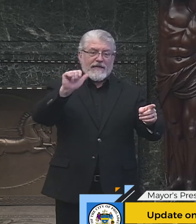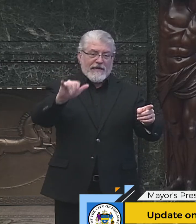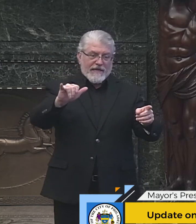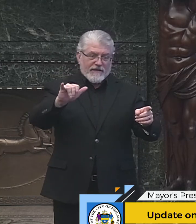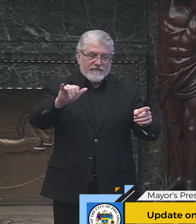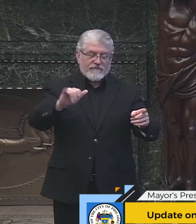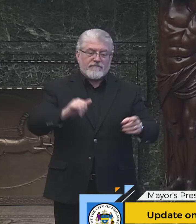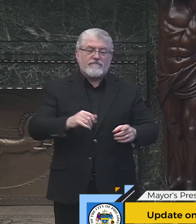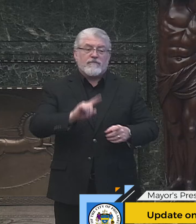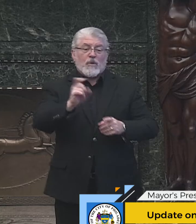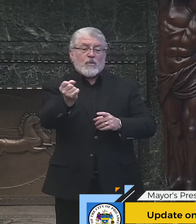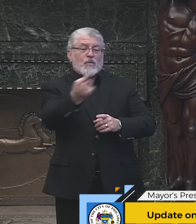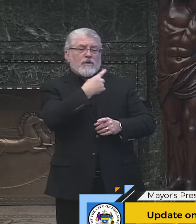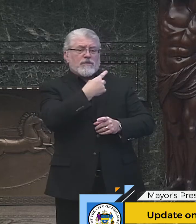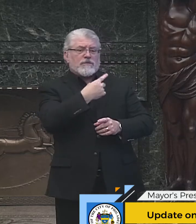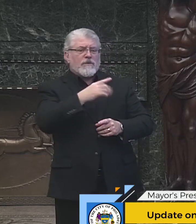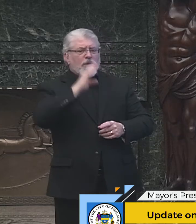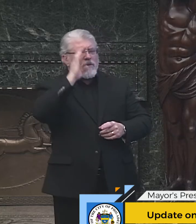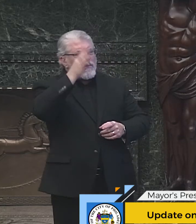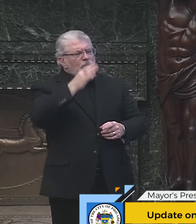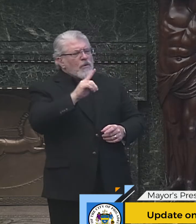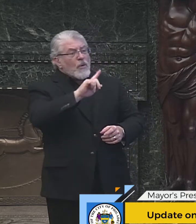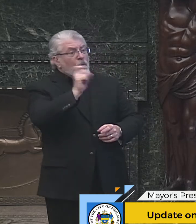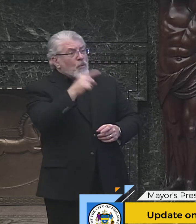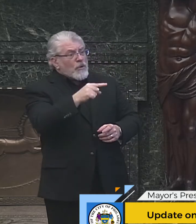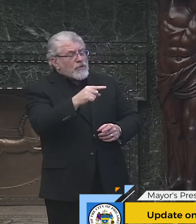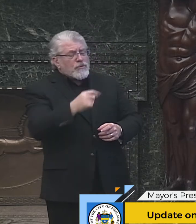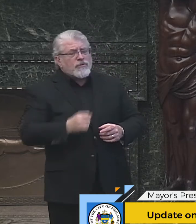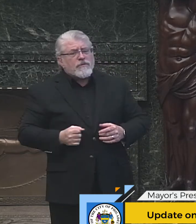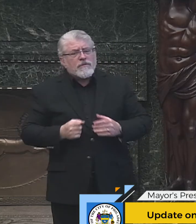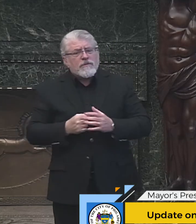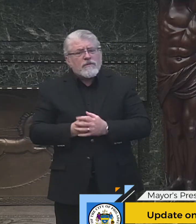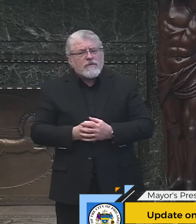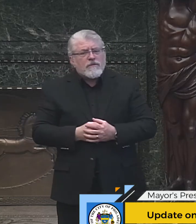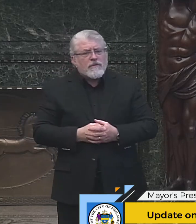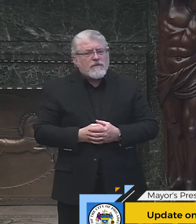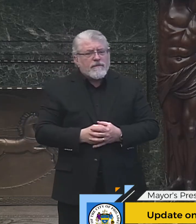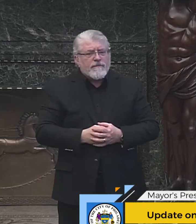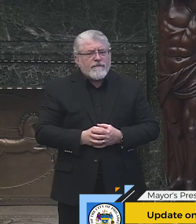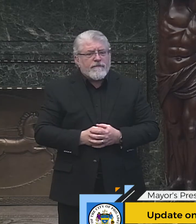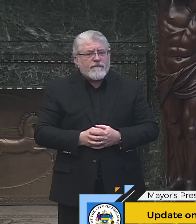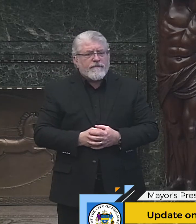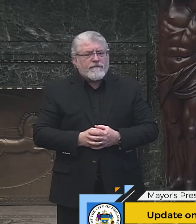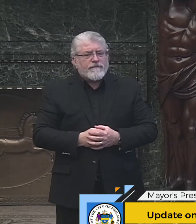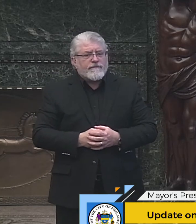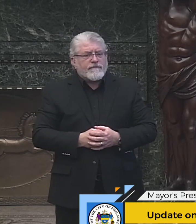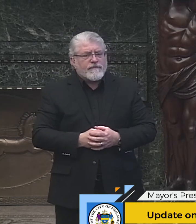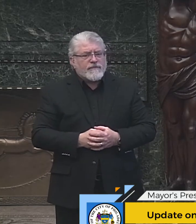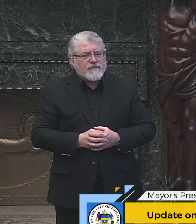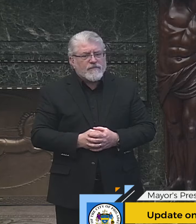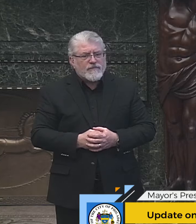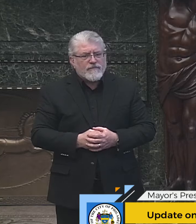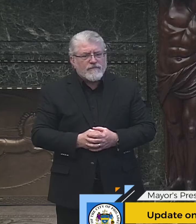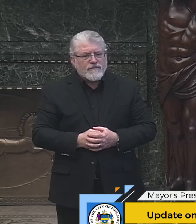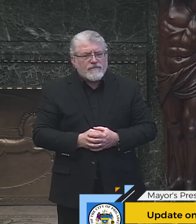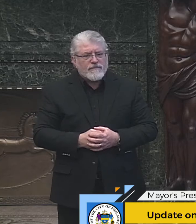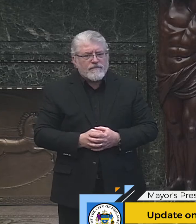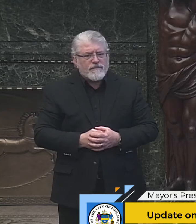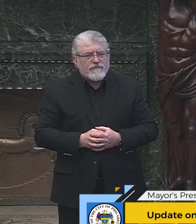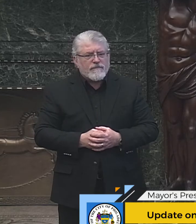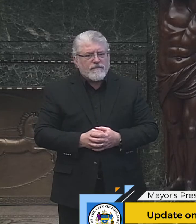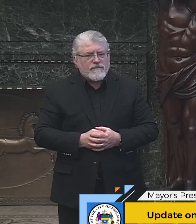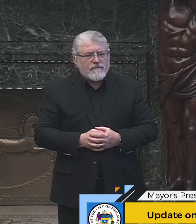Hello. My questions concerned some, I guess, more municipal and or political